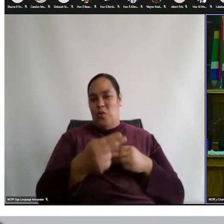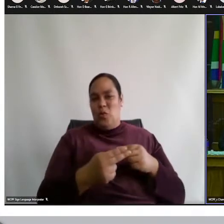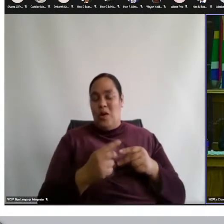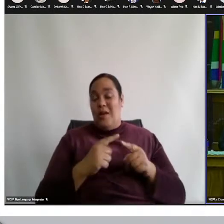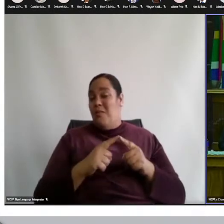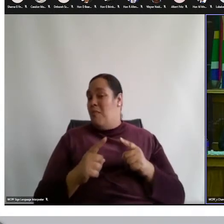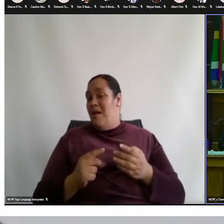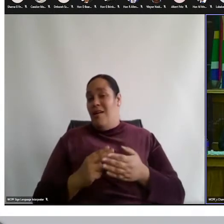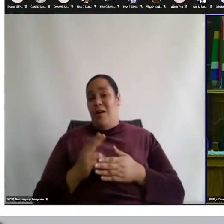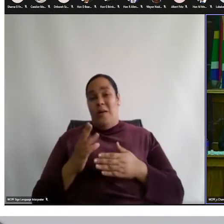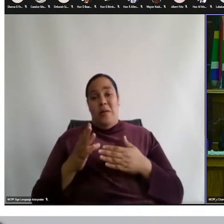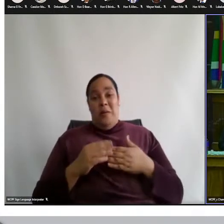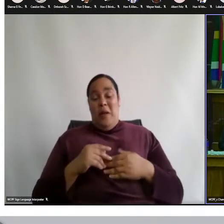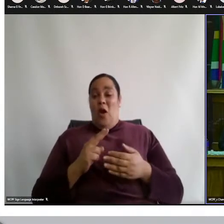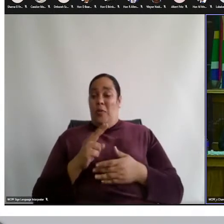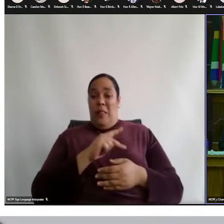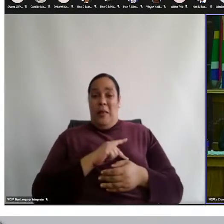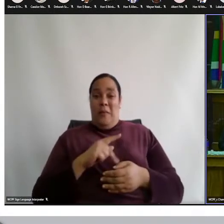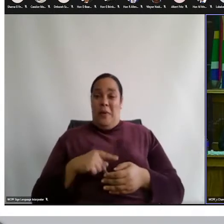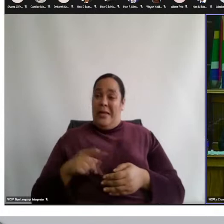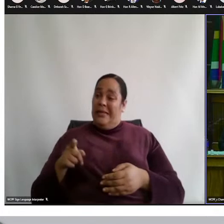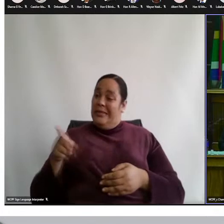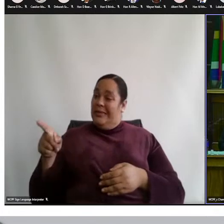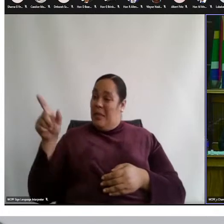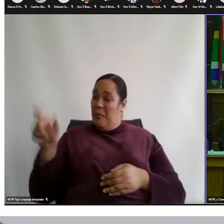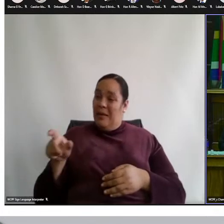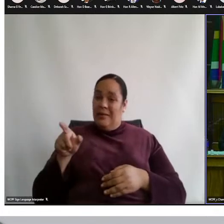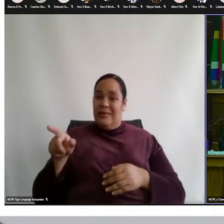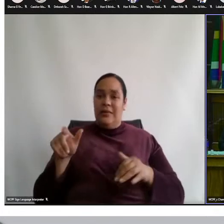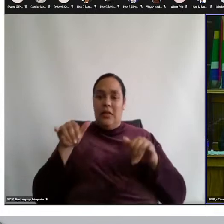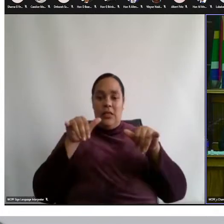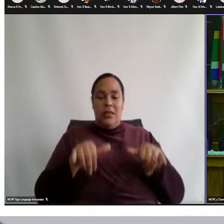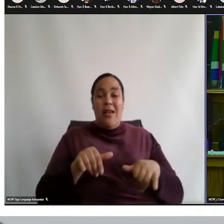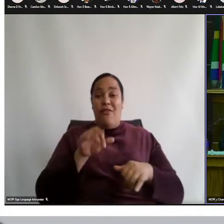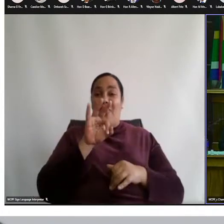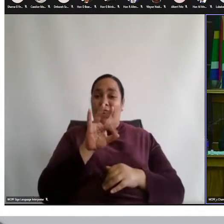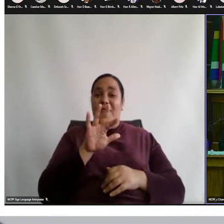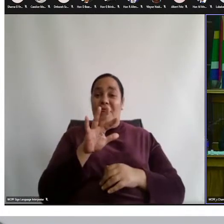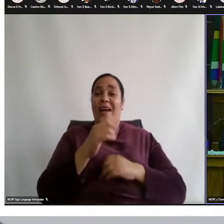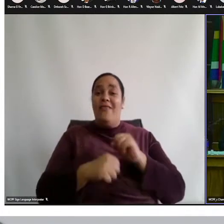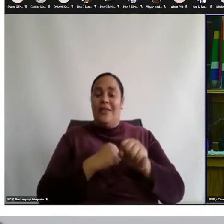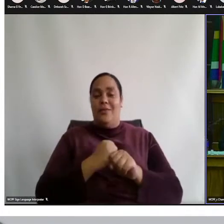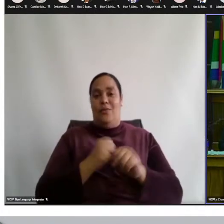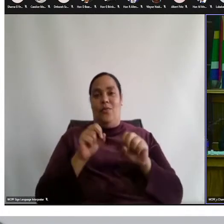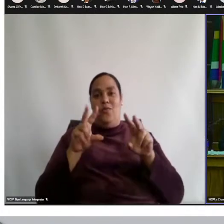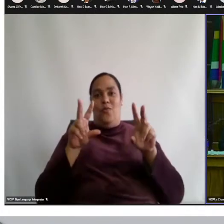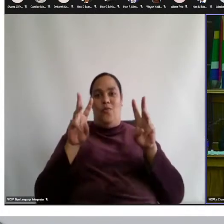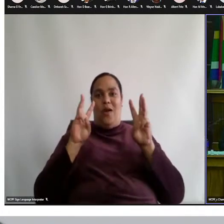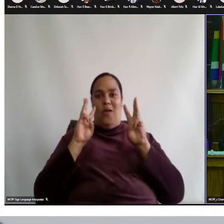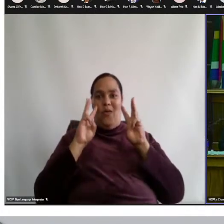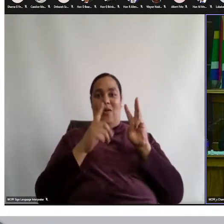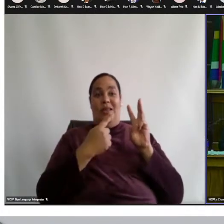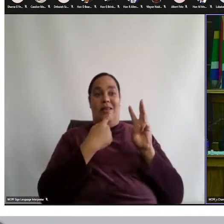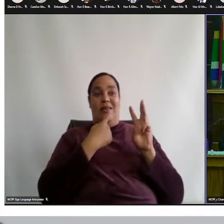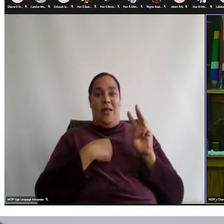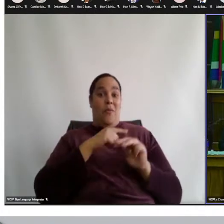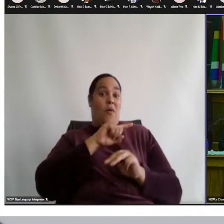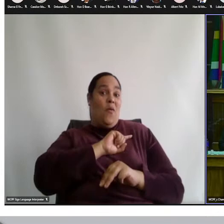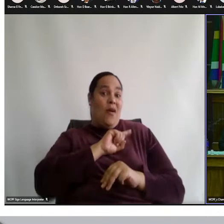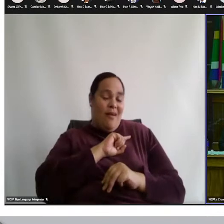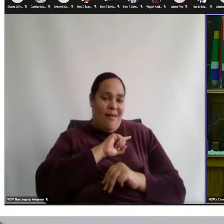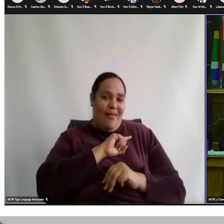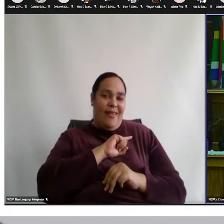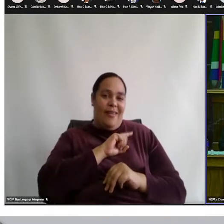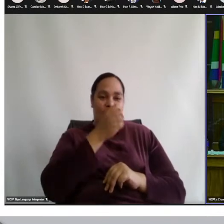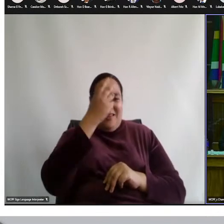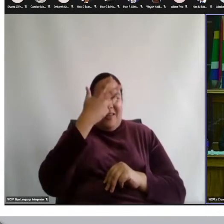members, honorable premier, he stayed here for 35 years. So he was saying to me, because we